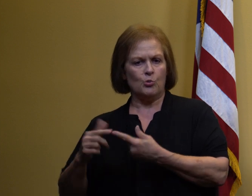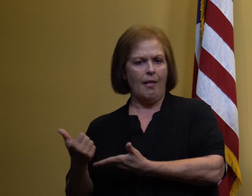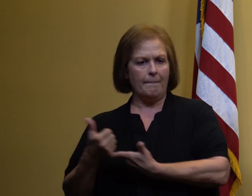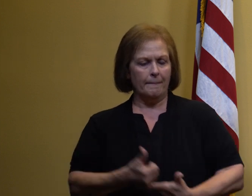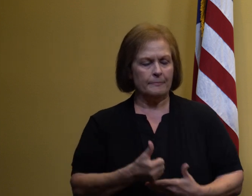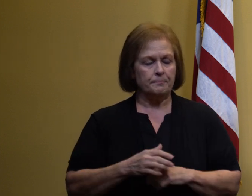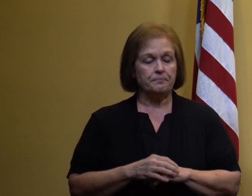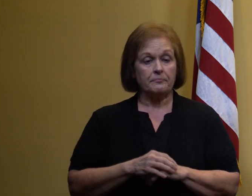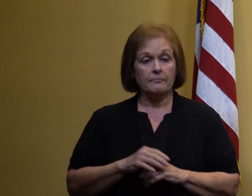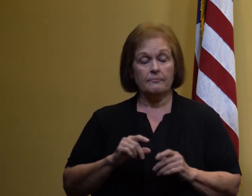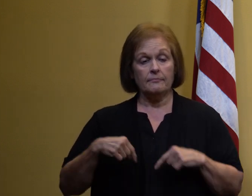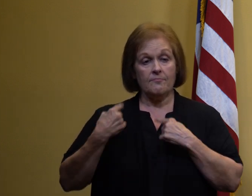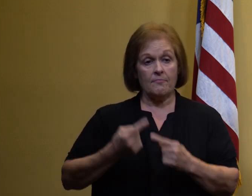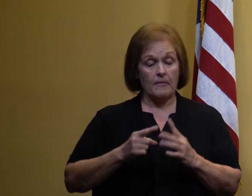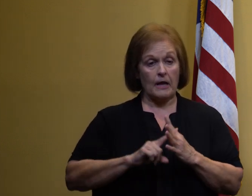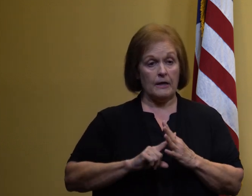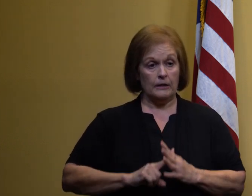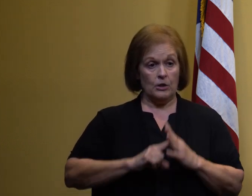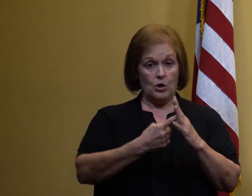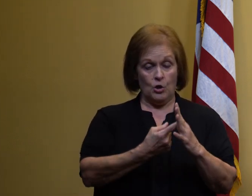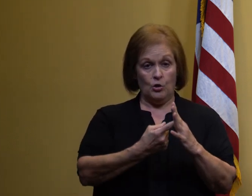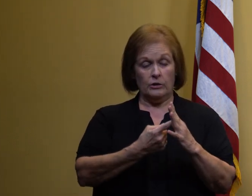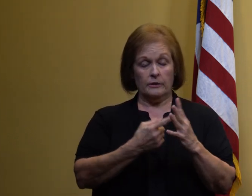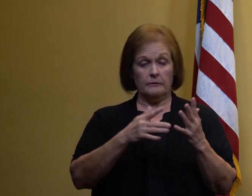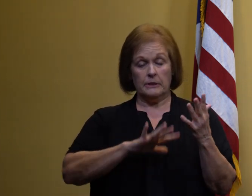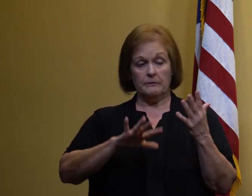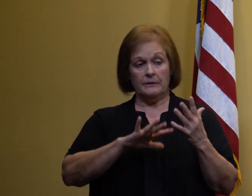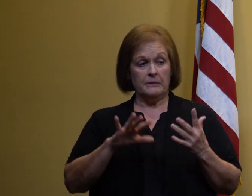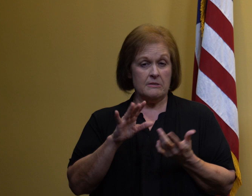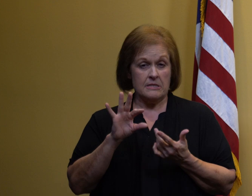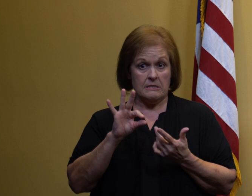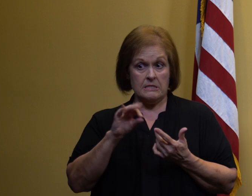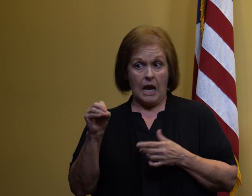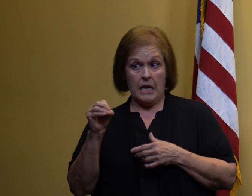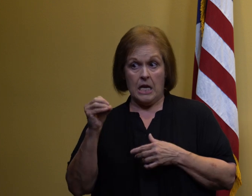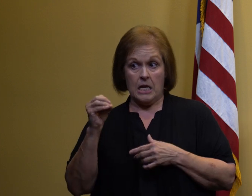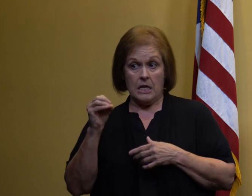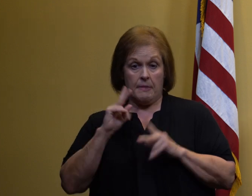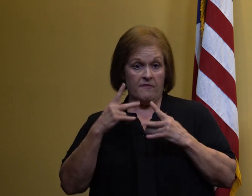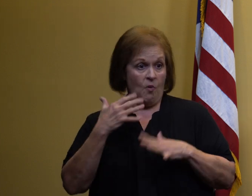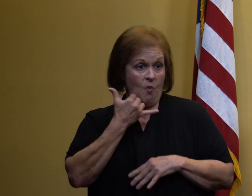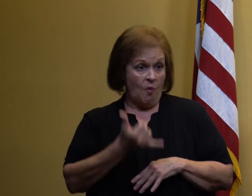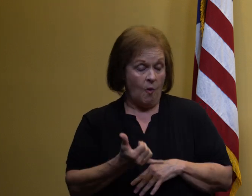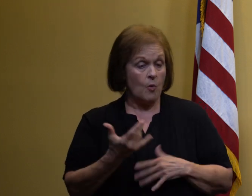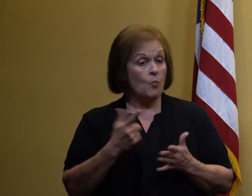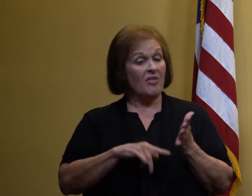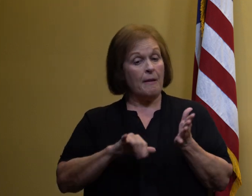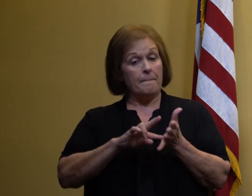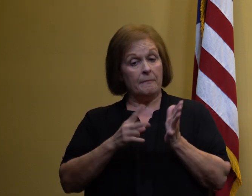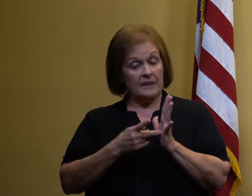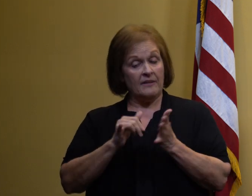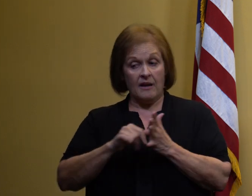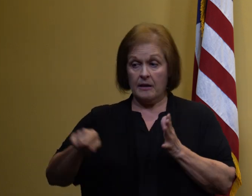Since the launch, this unit has responded to approximately 90 calls already. So what that tells us is that